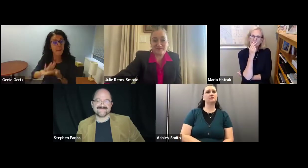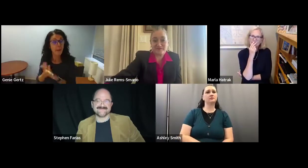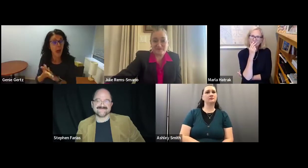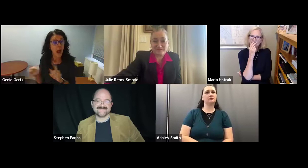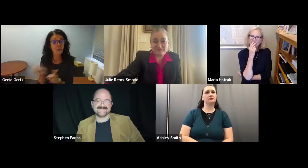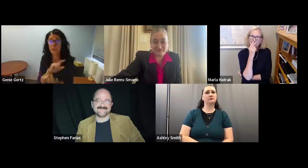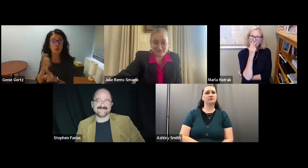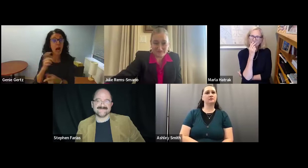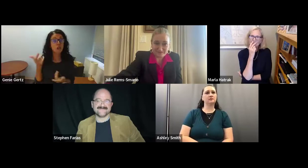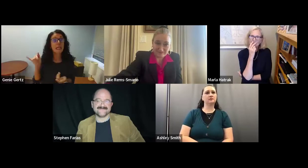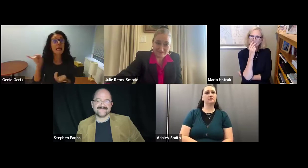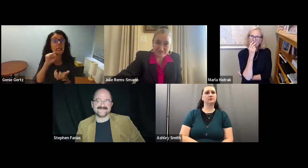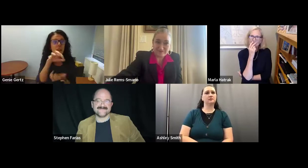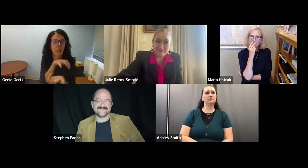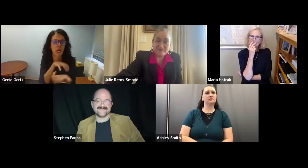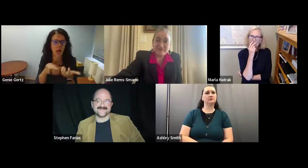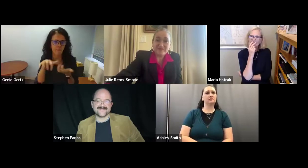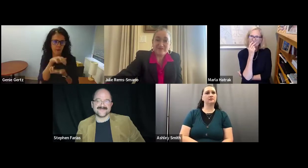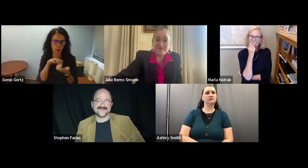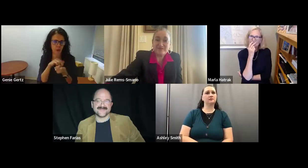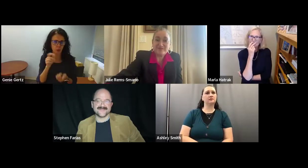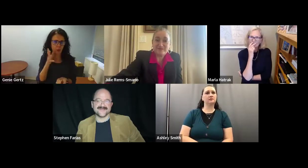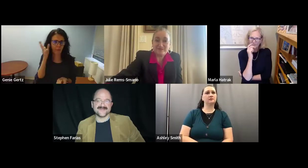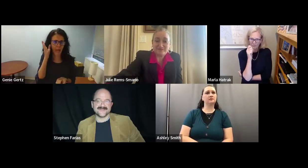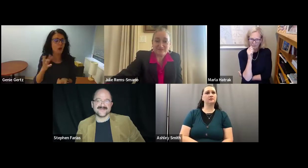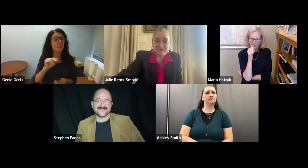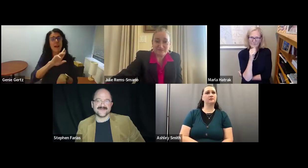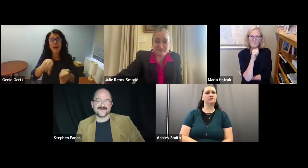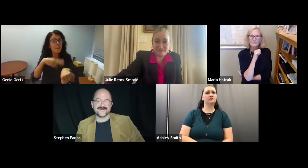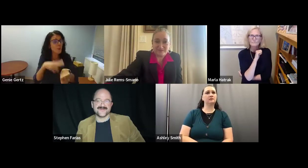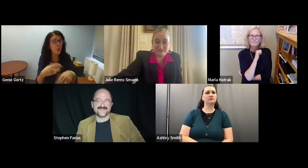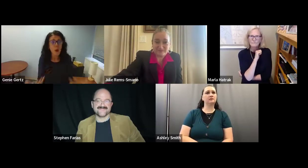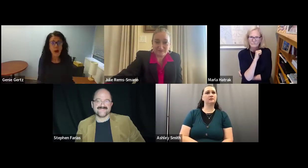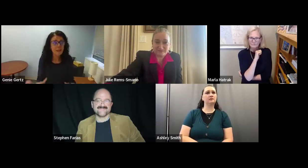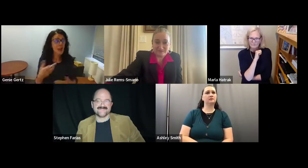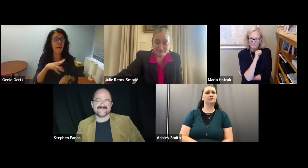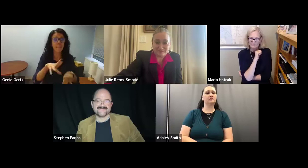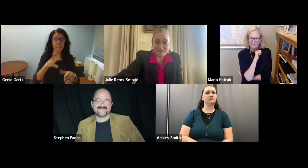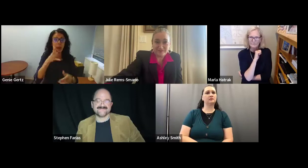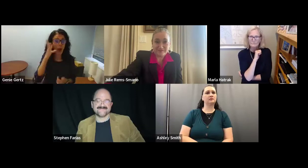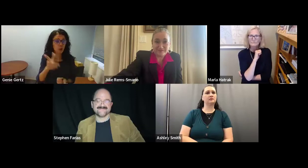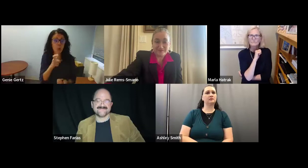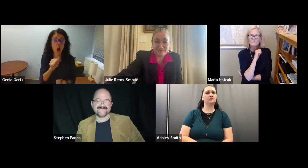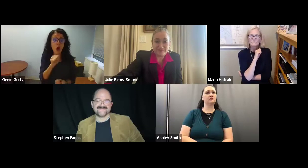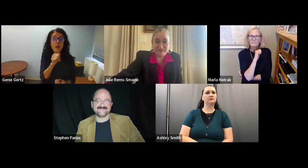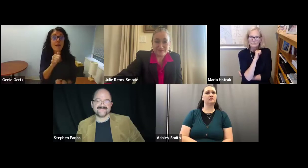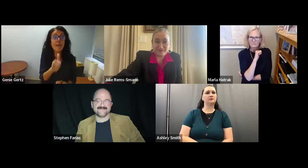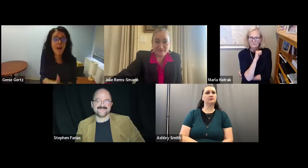trying again to create an oral system, spoken language system that will supersede American Sign Language,